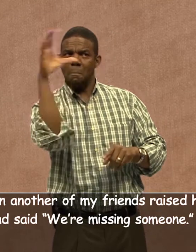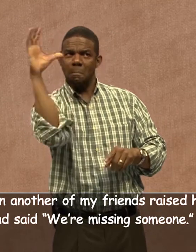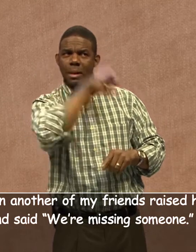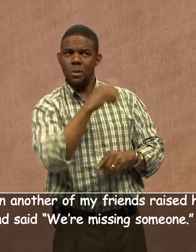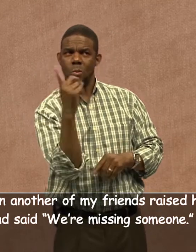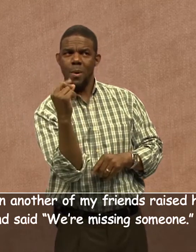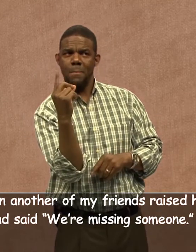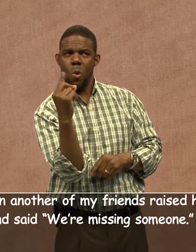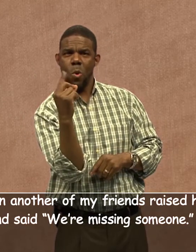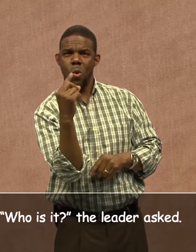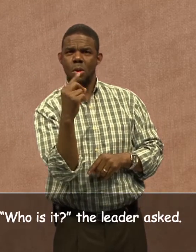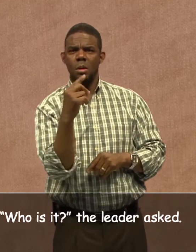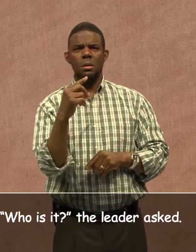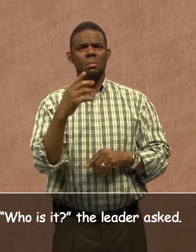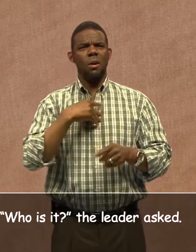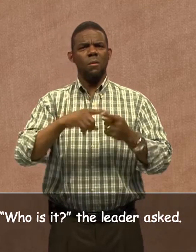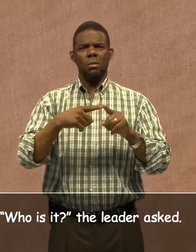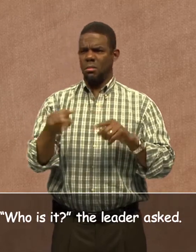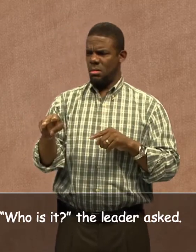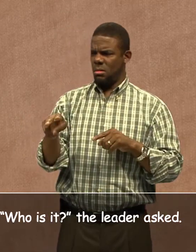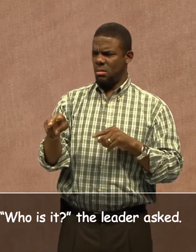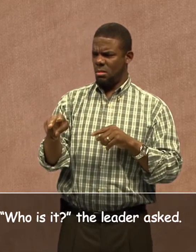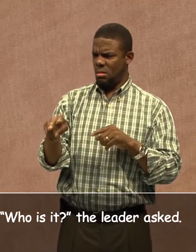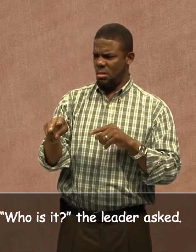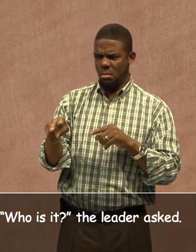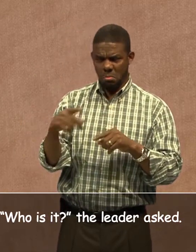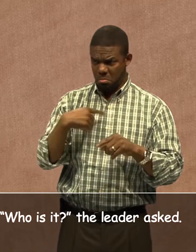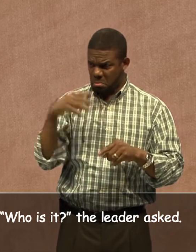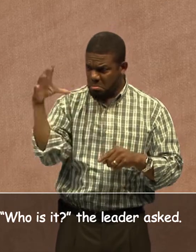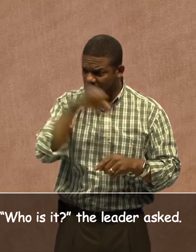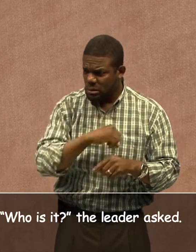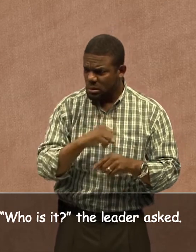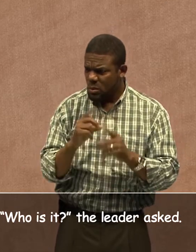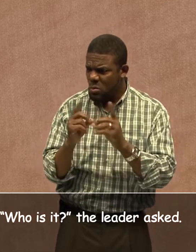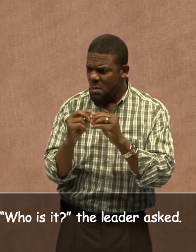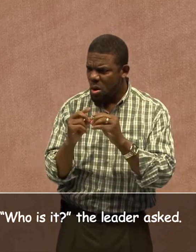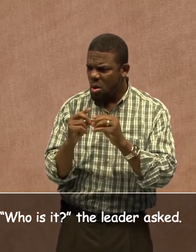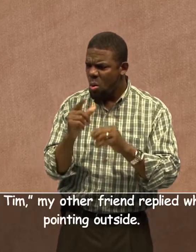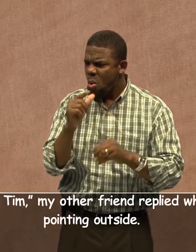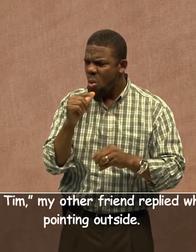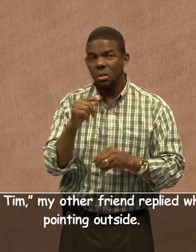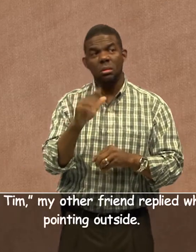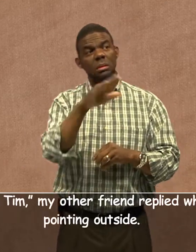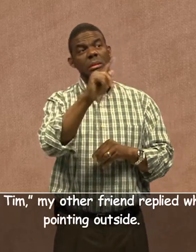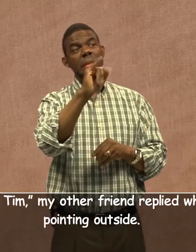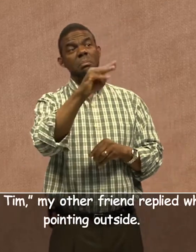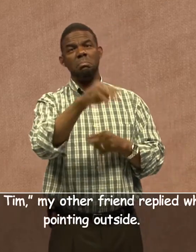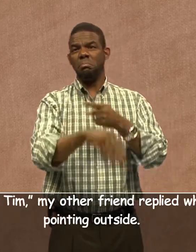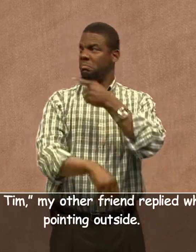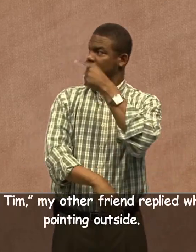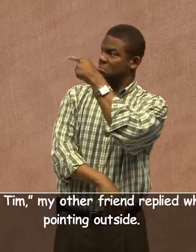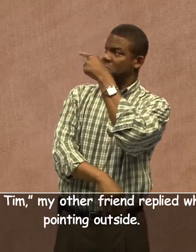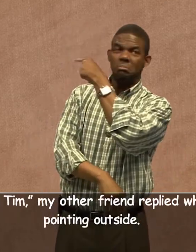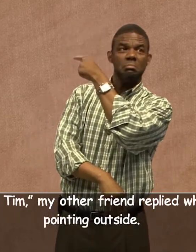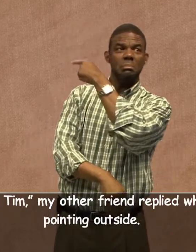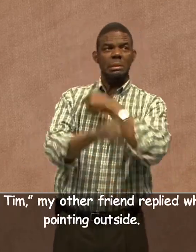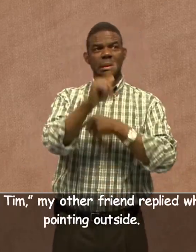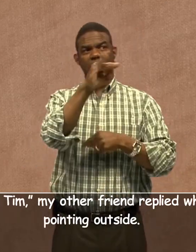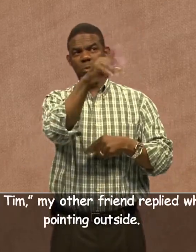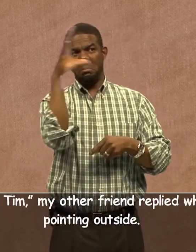said, "We're missing someone." "Who is it?" the leader asked. "Oh, it's Tim," my other friend